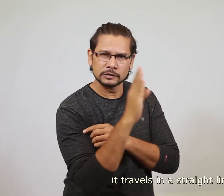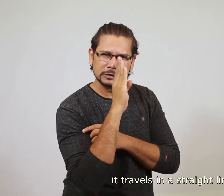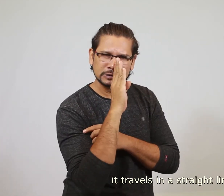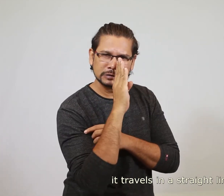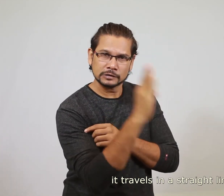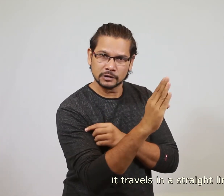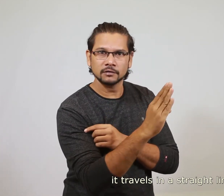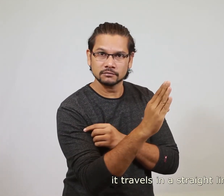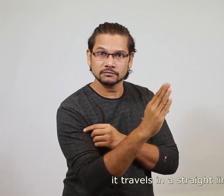Straight line.